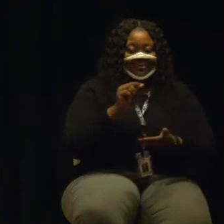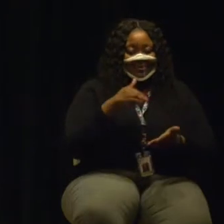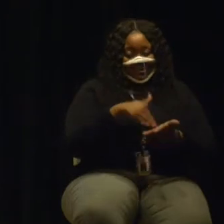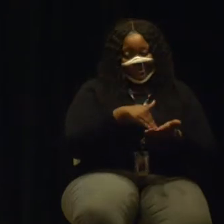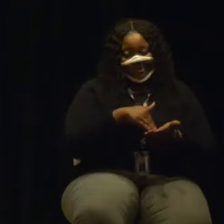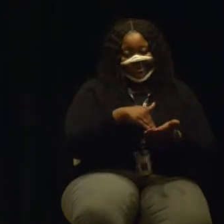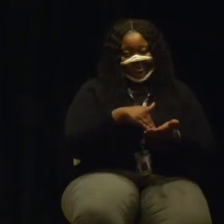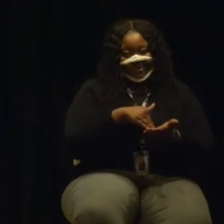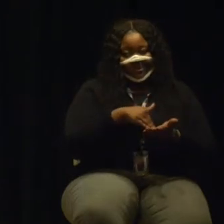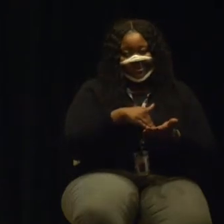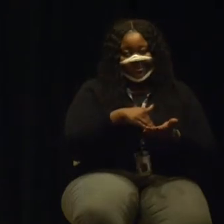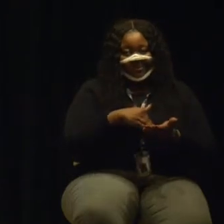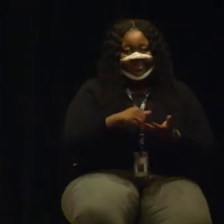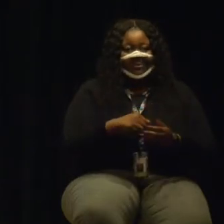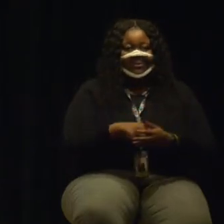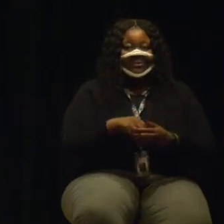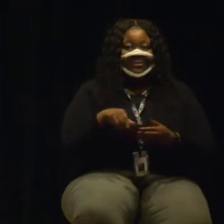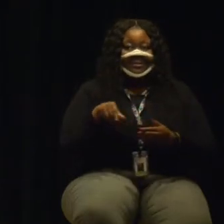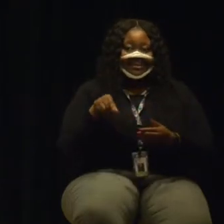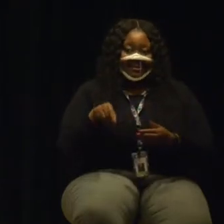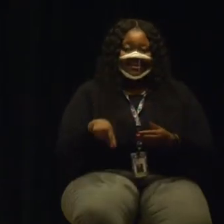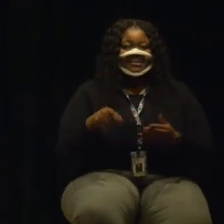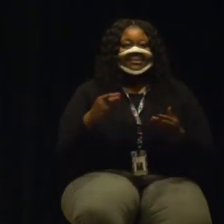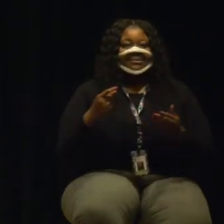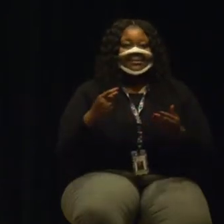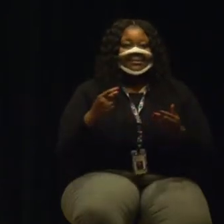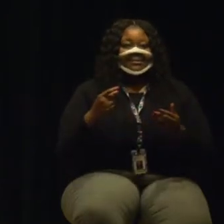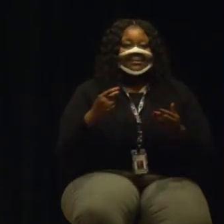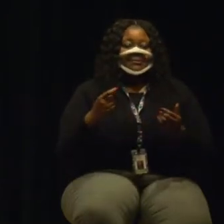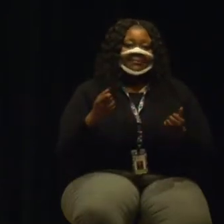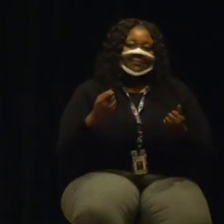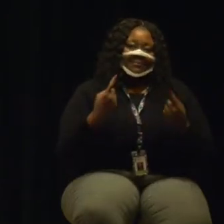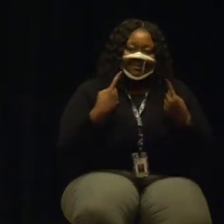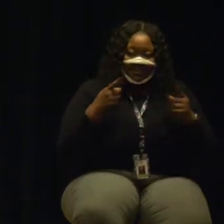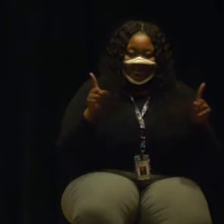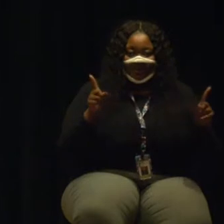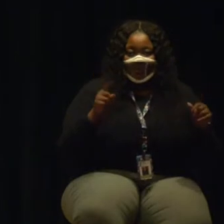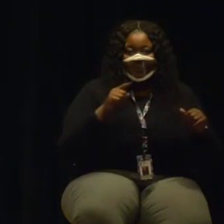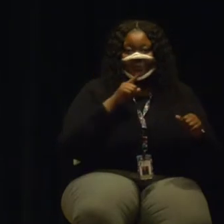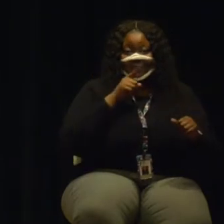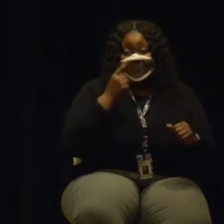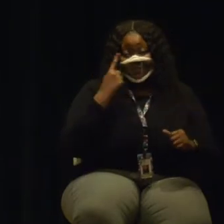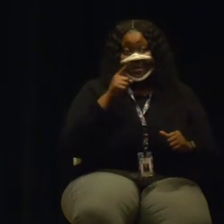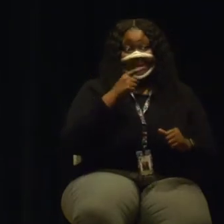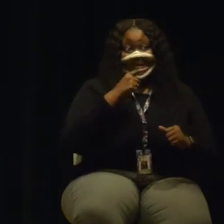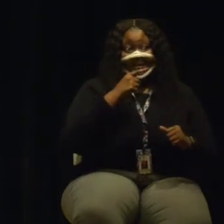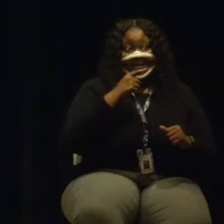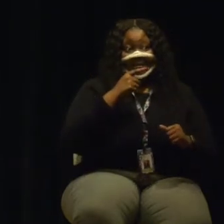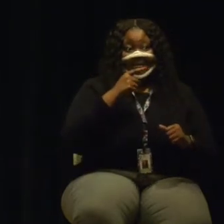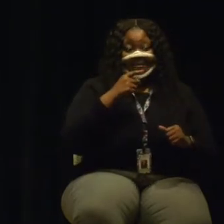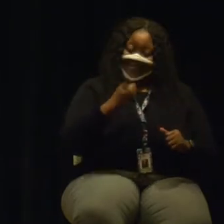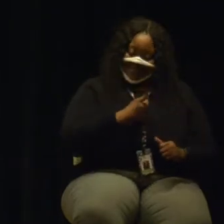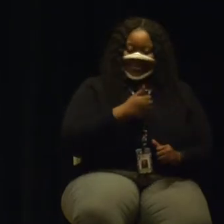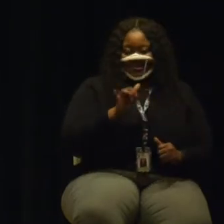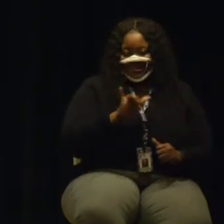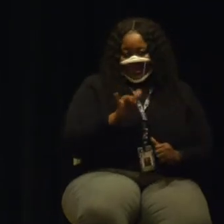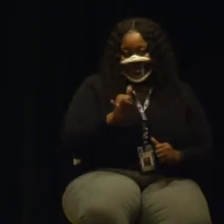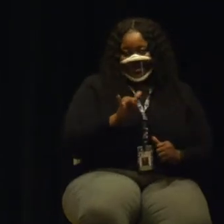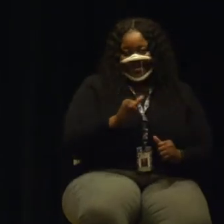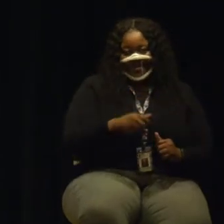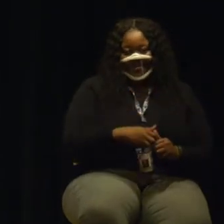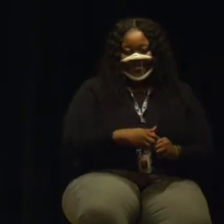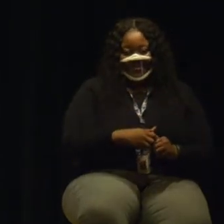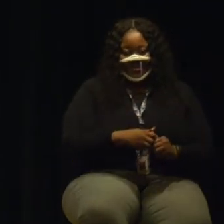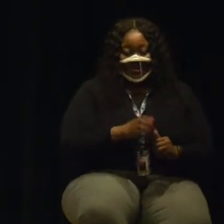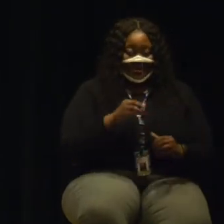for everybody, right? Is it? Of course not. But in her mind, she like, hey, we finna get this one. This gonna be ours. Right?